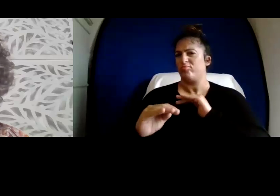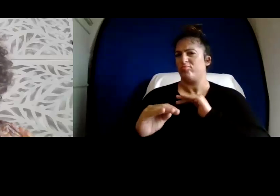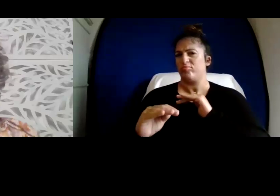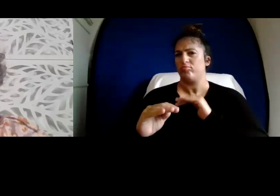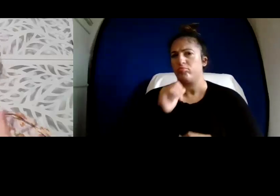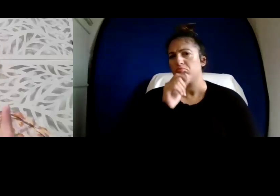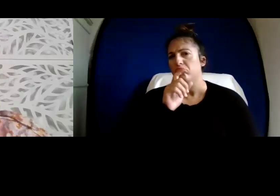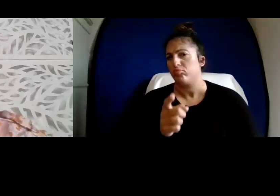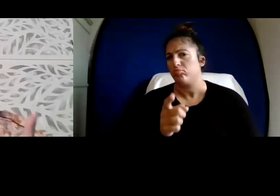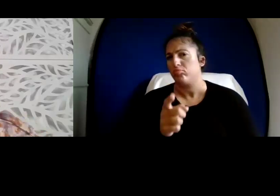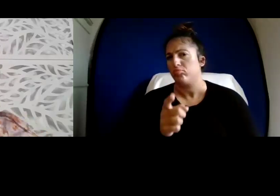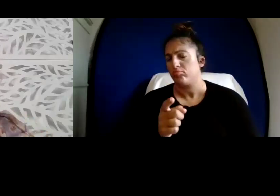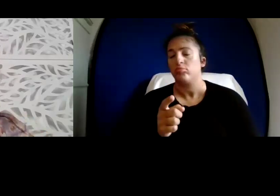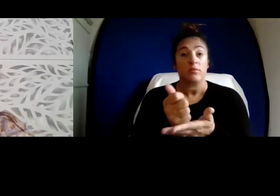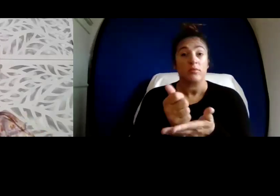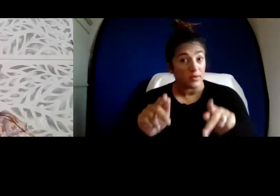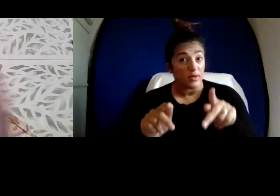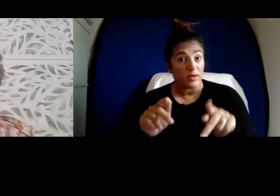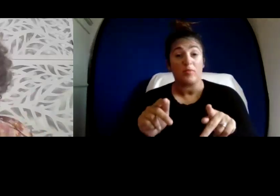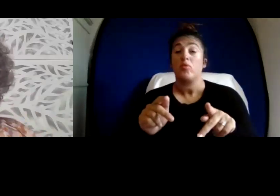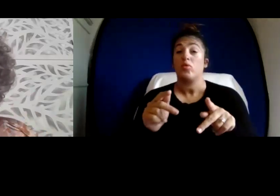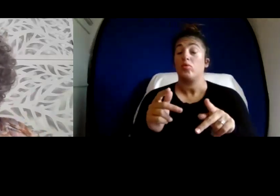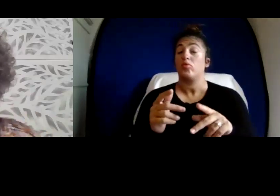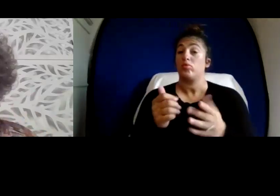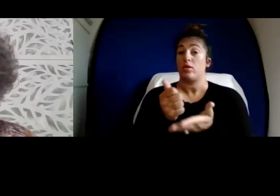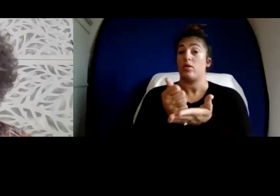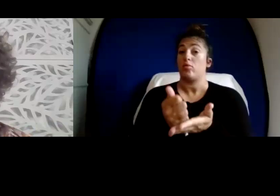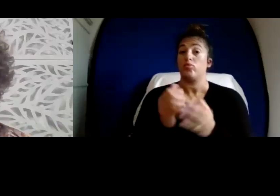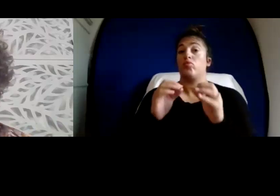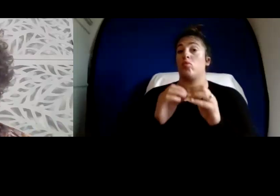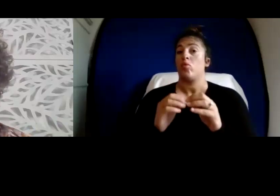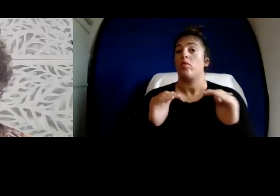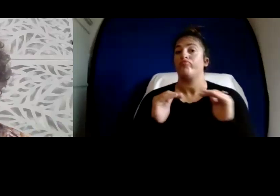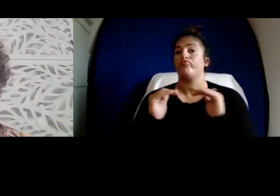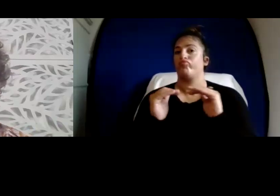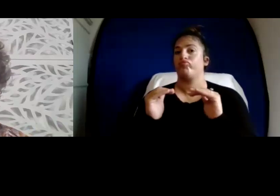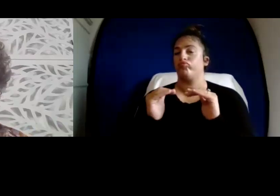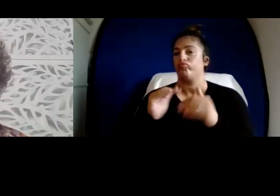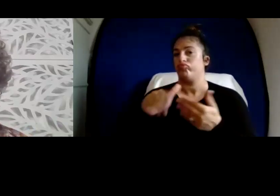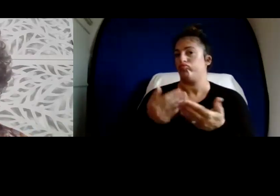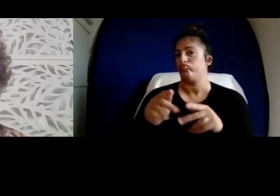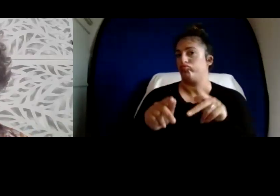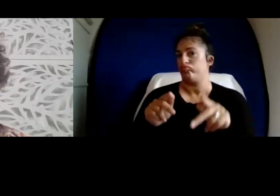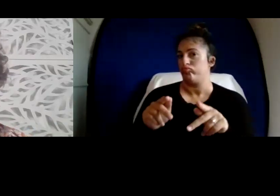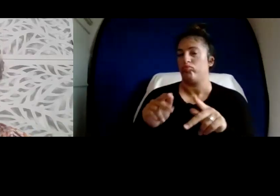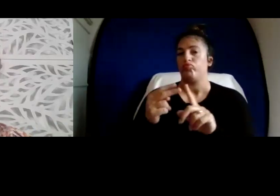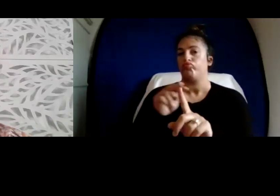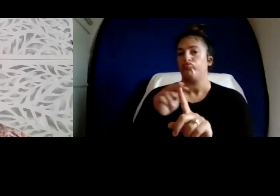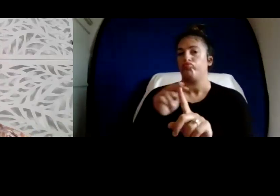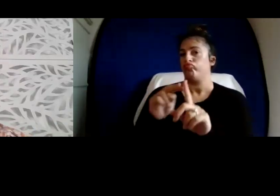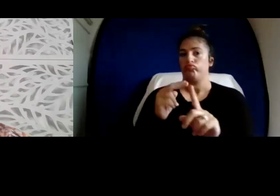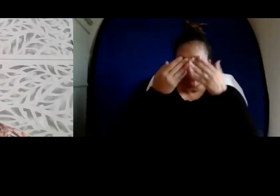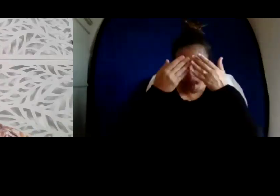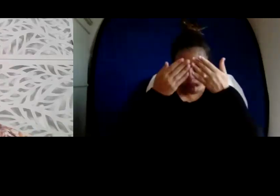people in this way helps to make things more fair. So when we can understand this, then we can